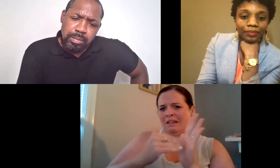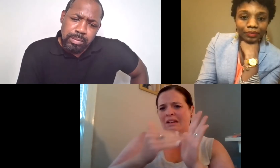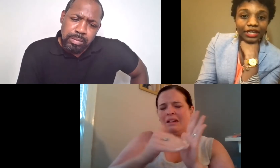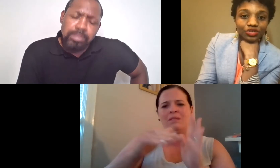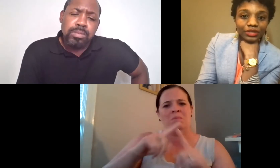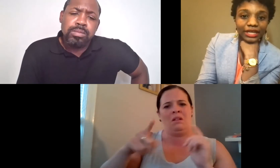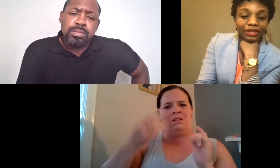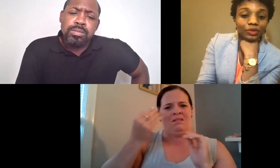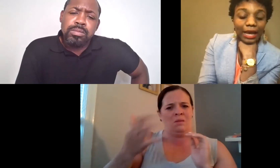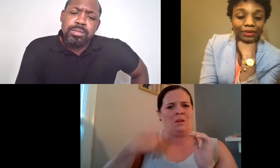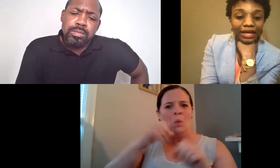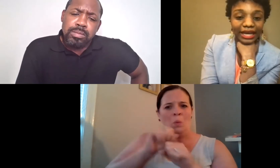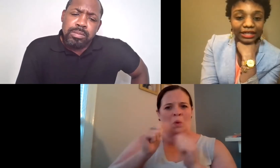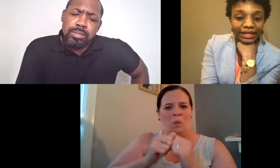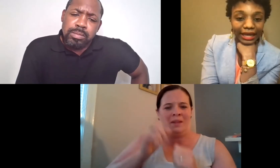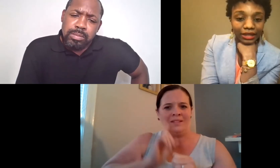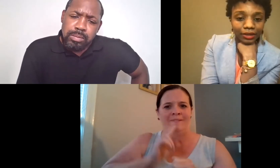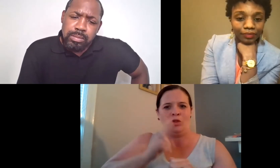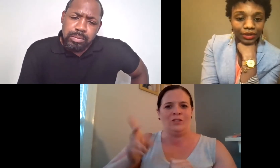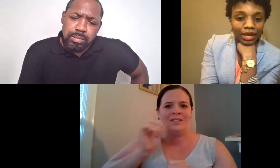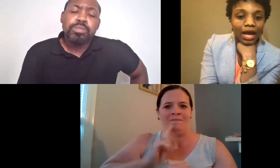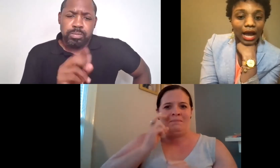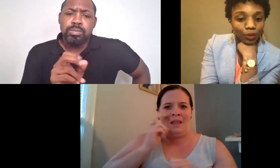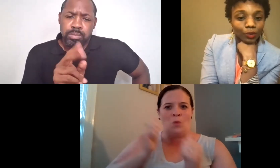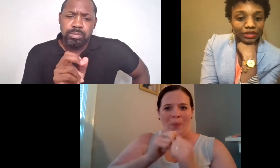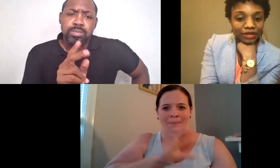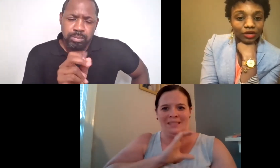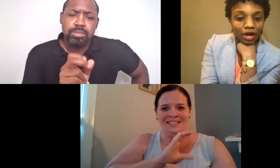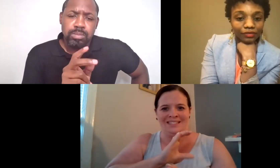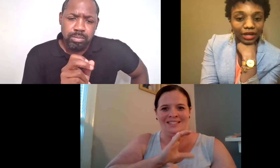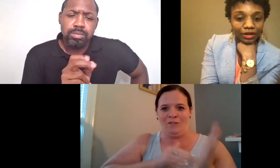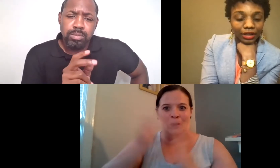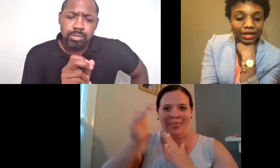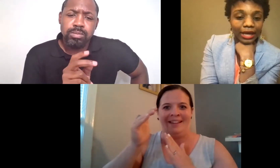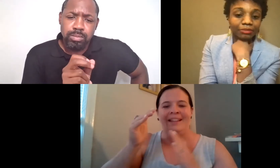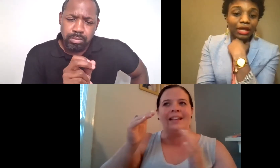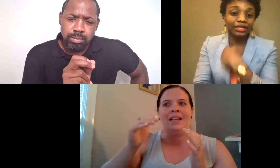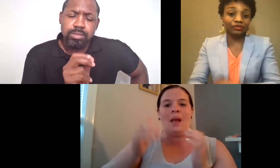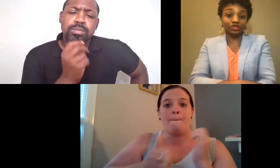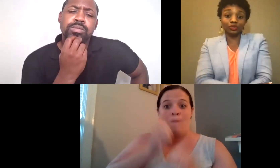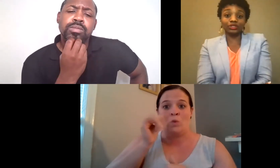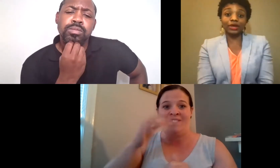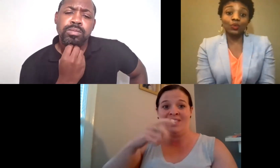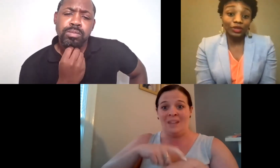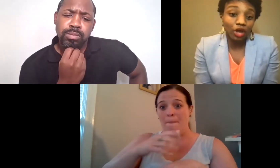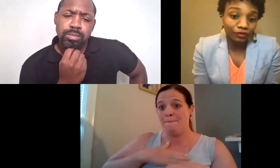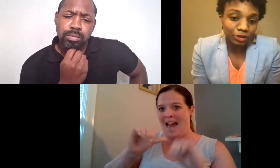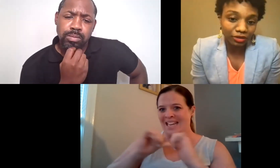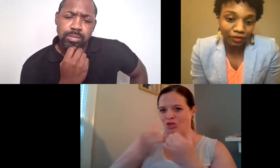because you were saying that it was happening again and again. I work with the deaf and hard of hearing and blind individuals with law enforcement involved